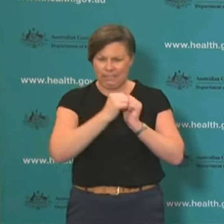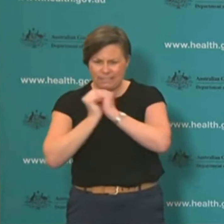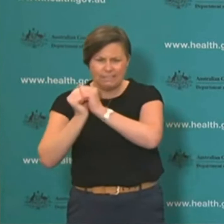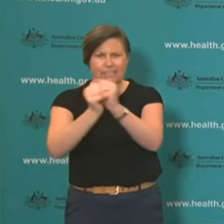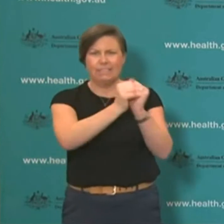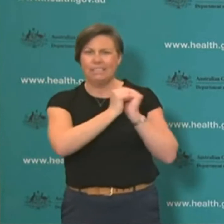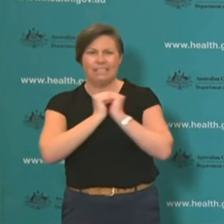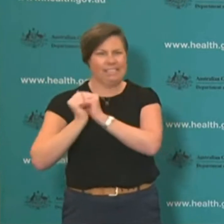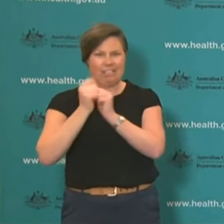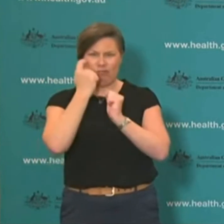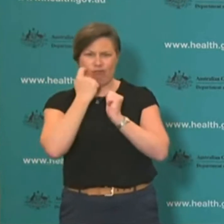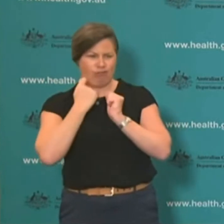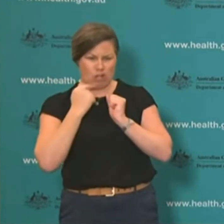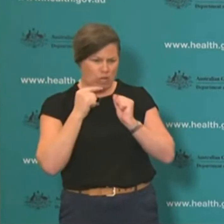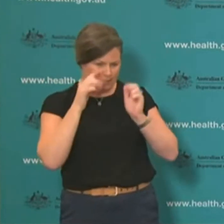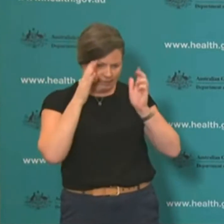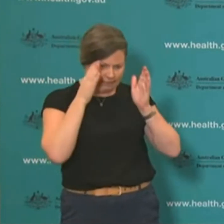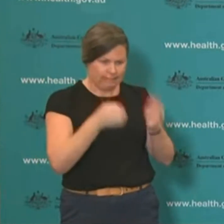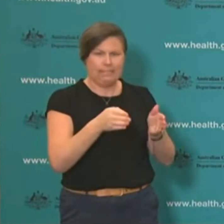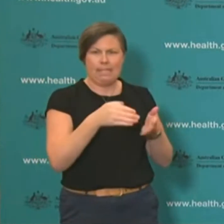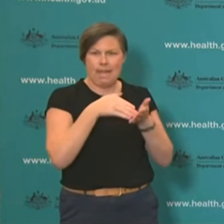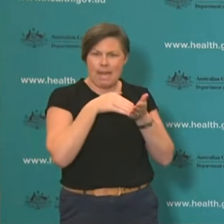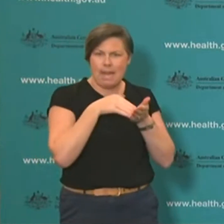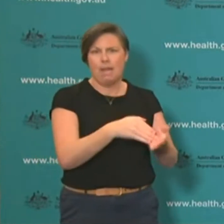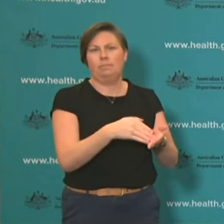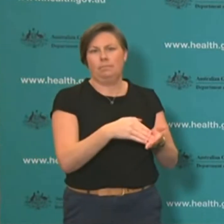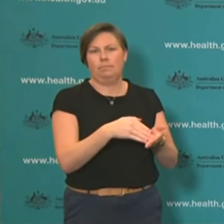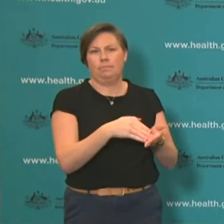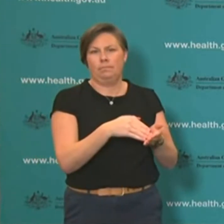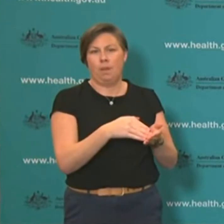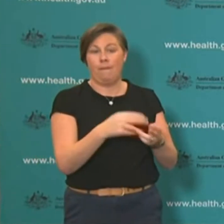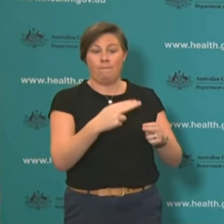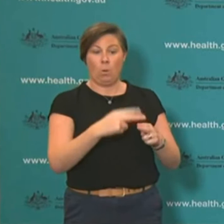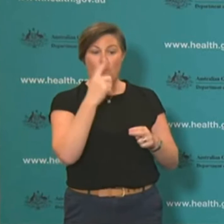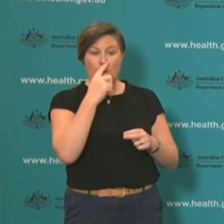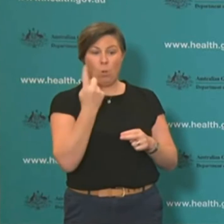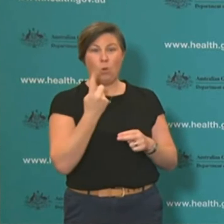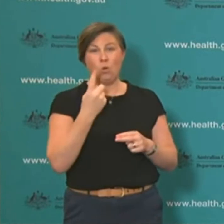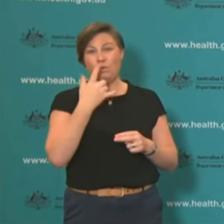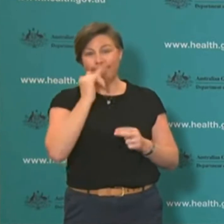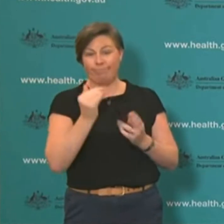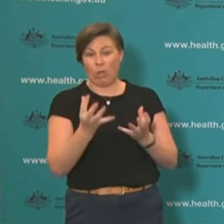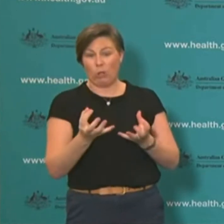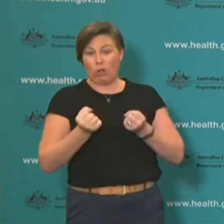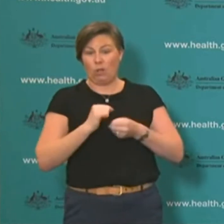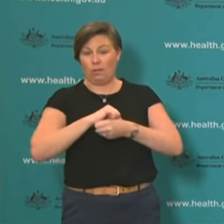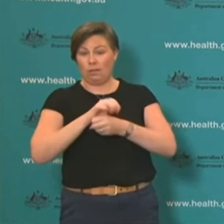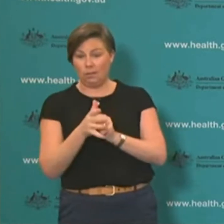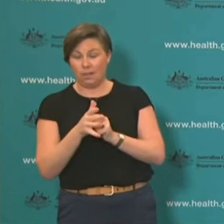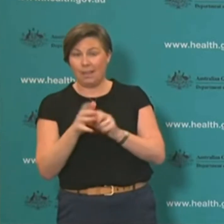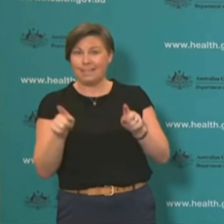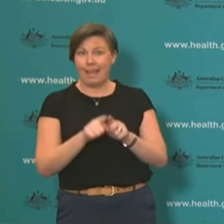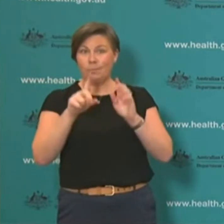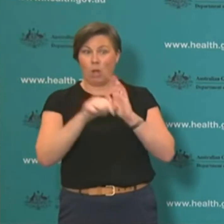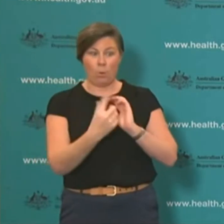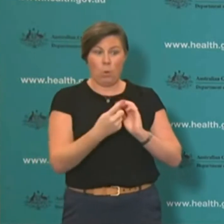of great patient care for the residents who are both affected by COVID-19 and ensuring that their care needs are